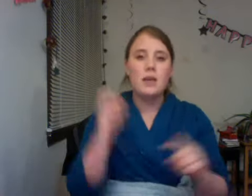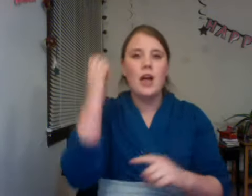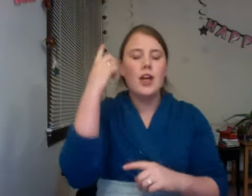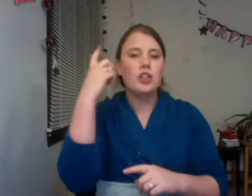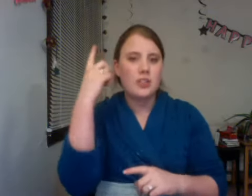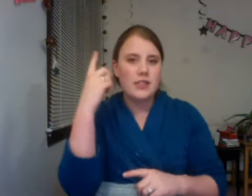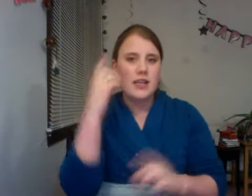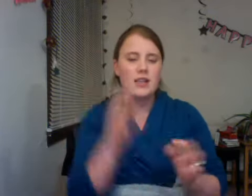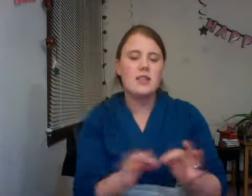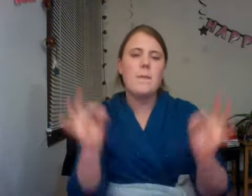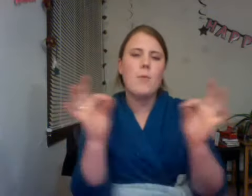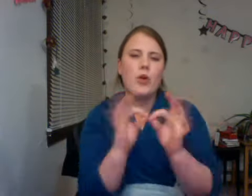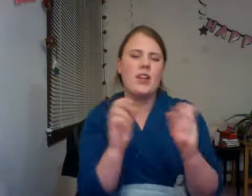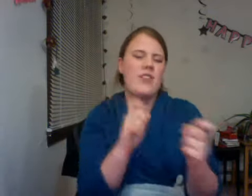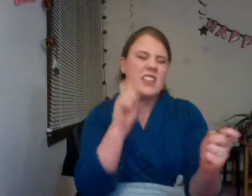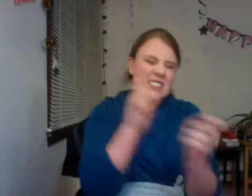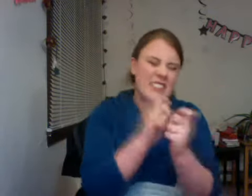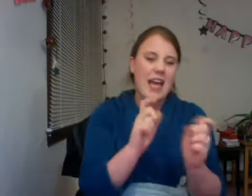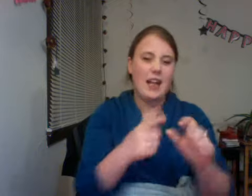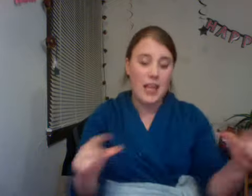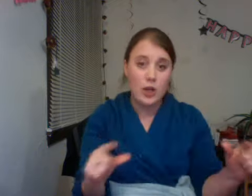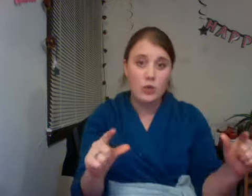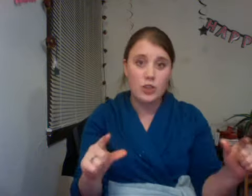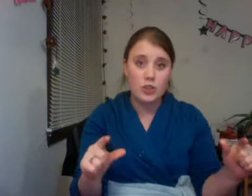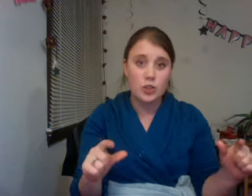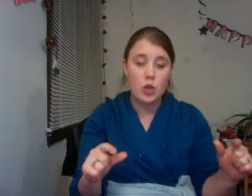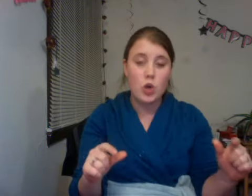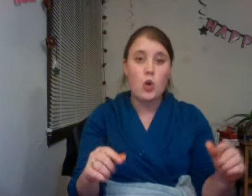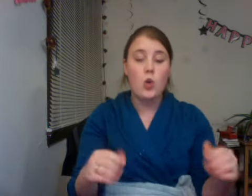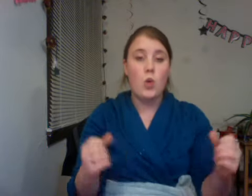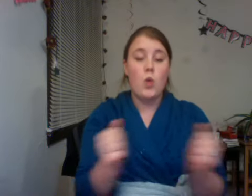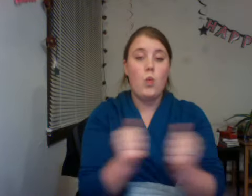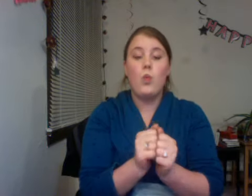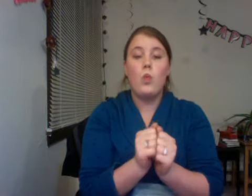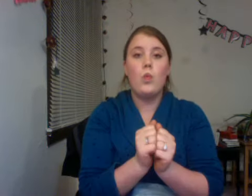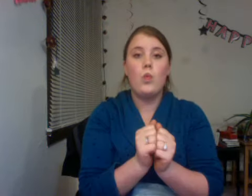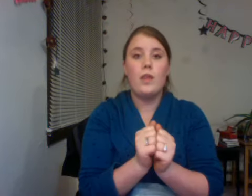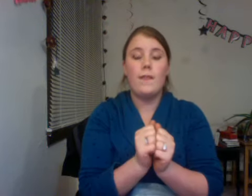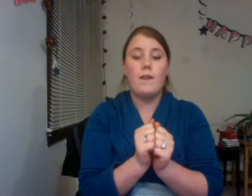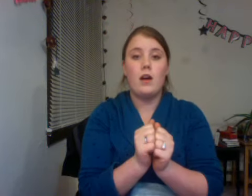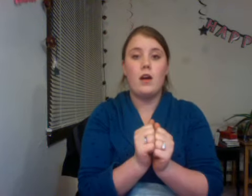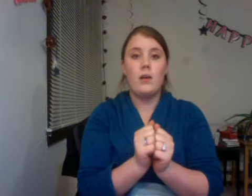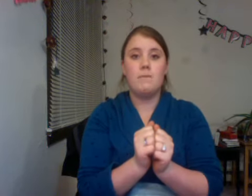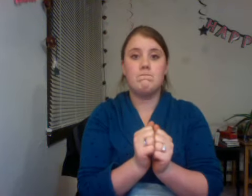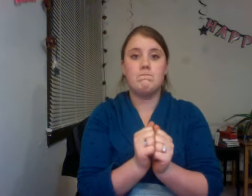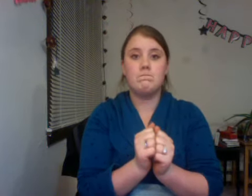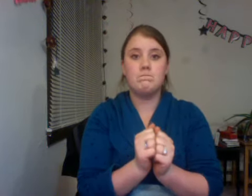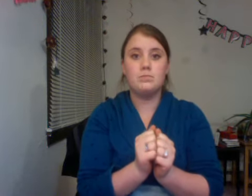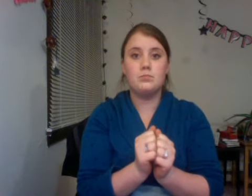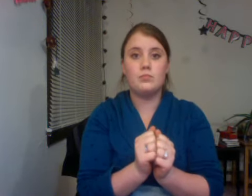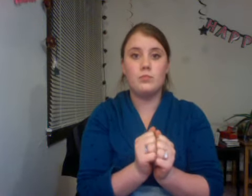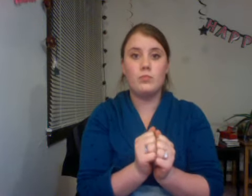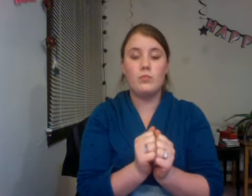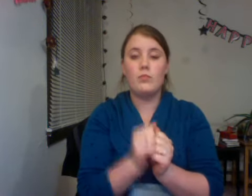not when we're trying to teach 13-year-olds. If a young learner thinks that all viruses